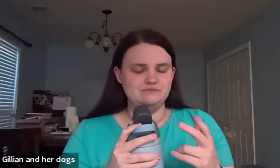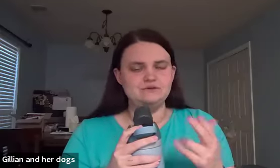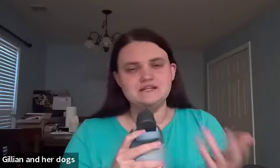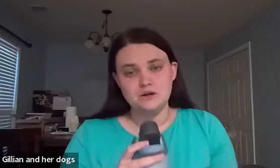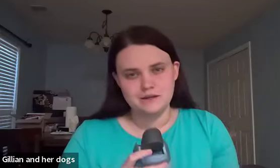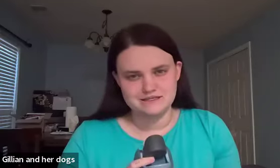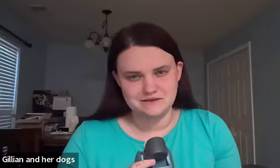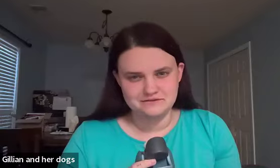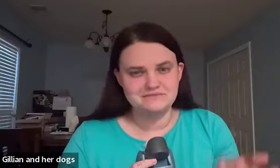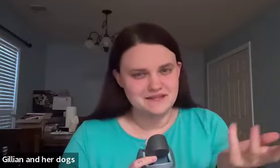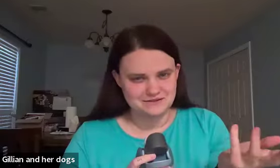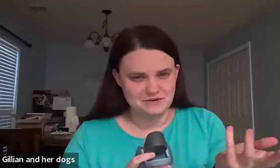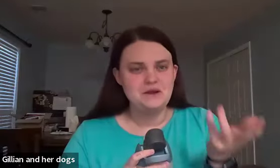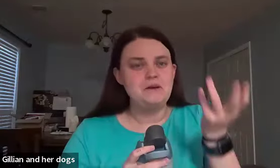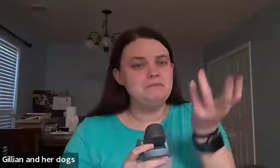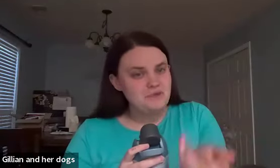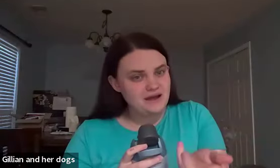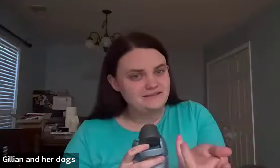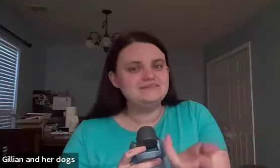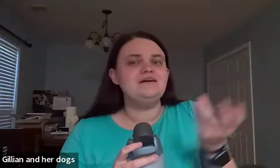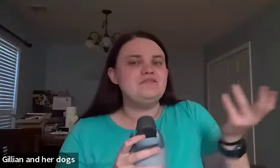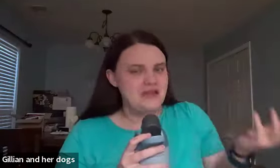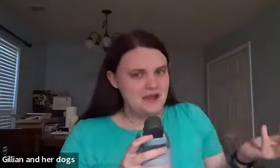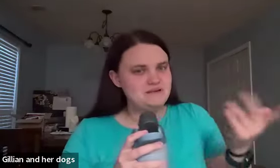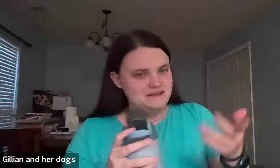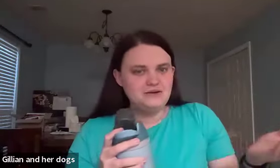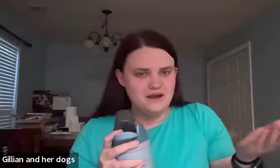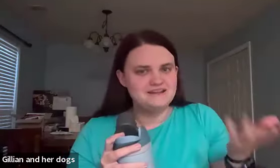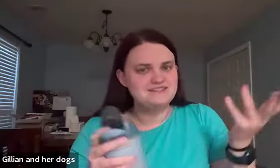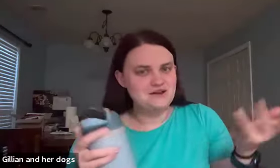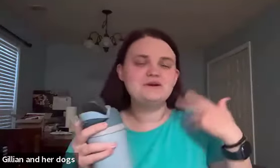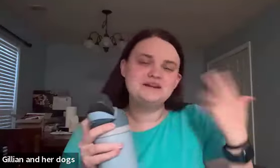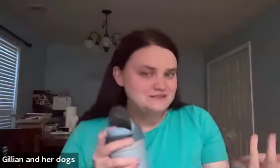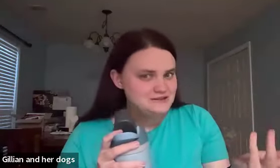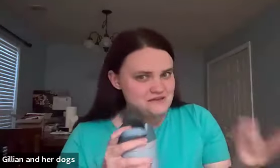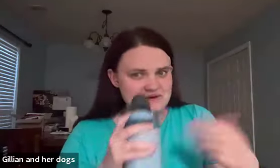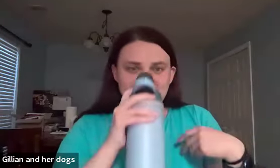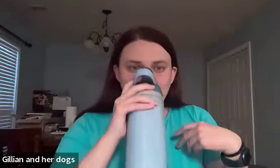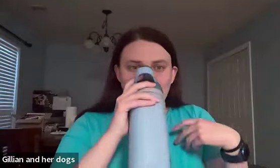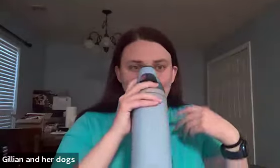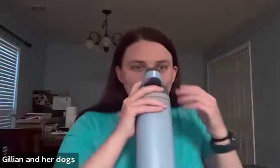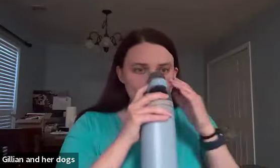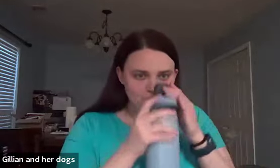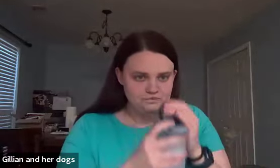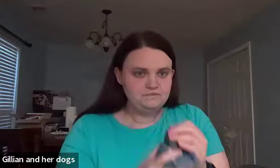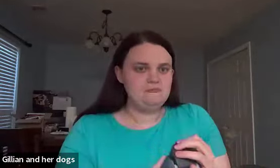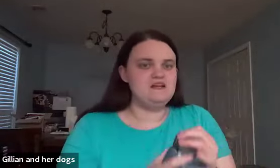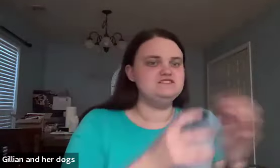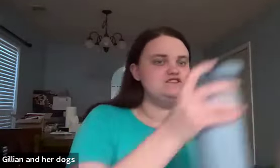we don't see hurricanes as often. That's the one. They happen nearby, so we're going to still do that one. So